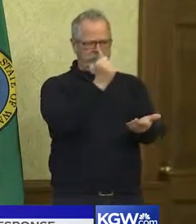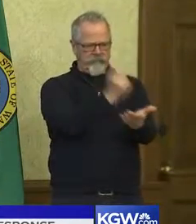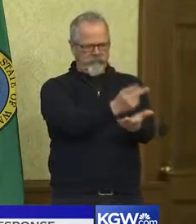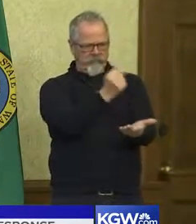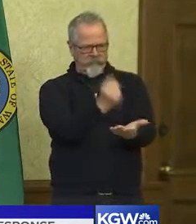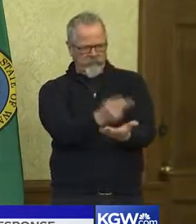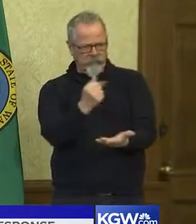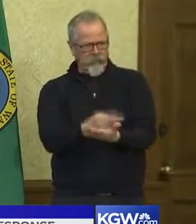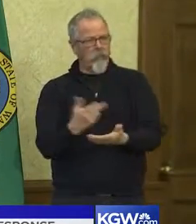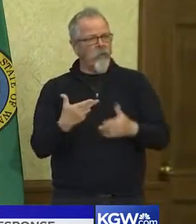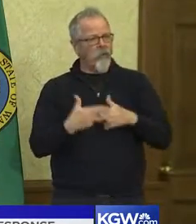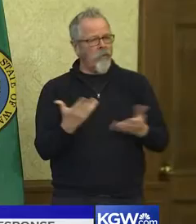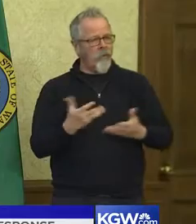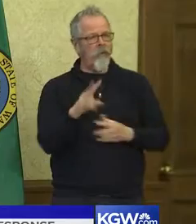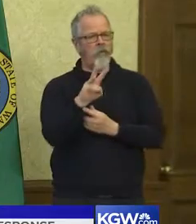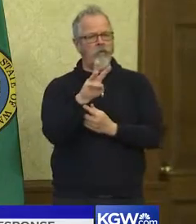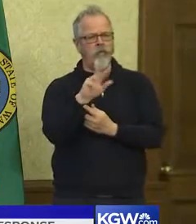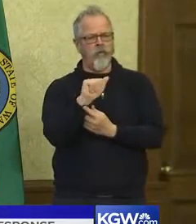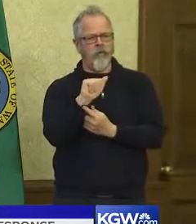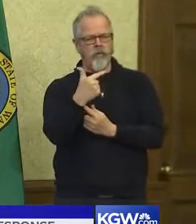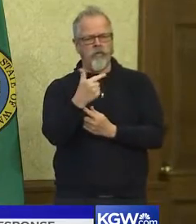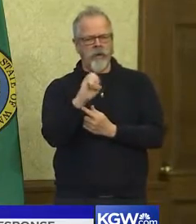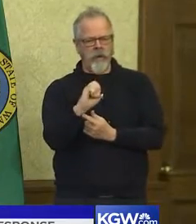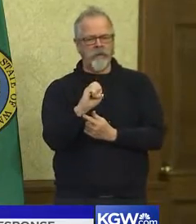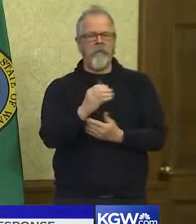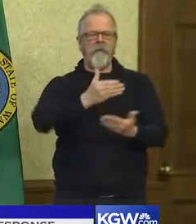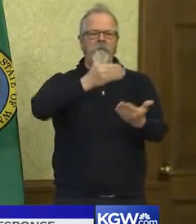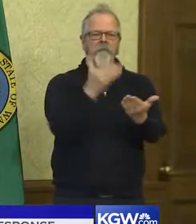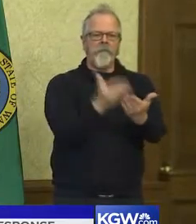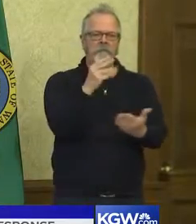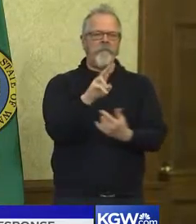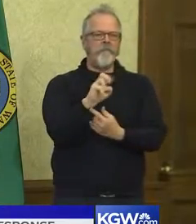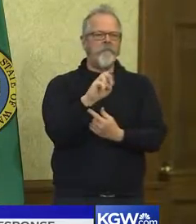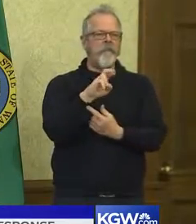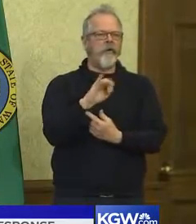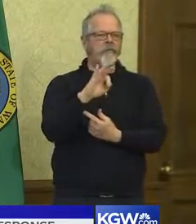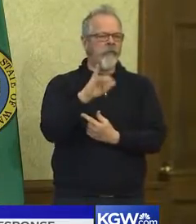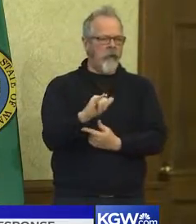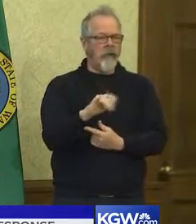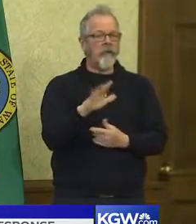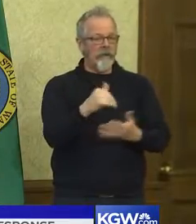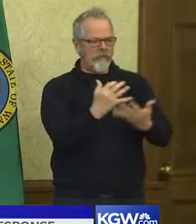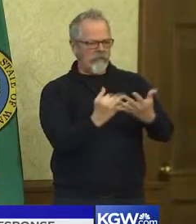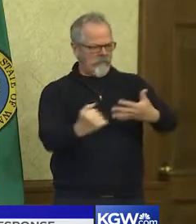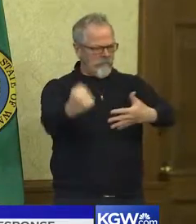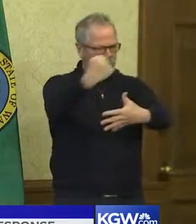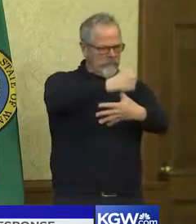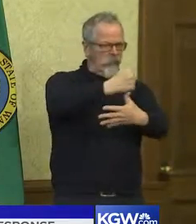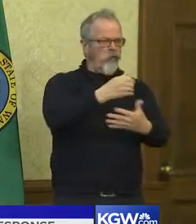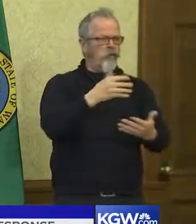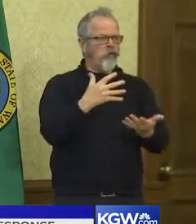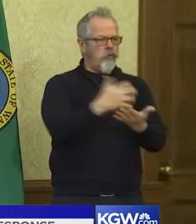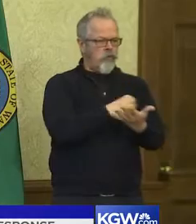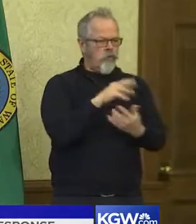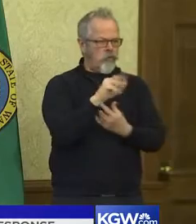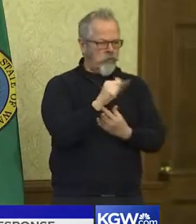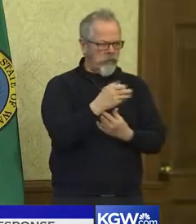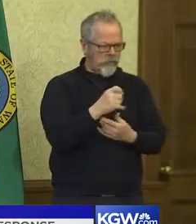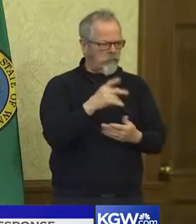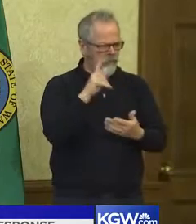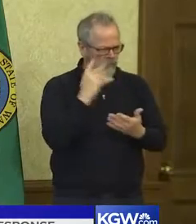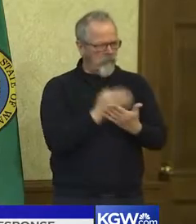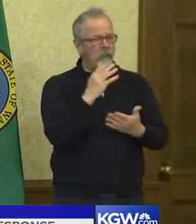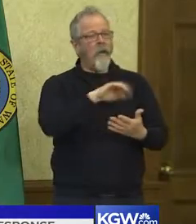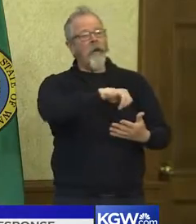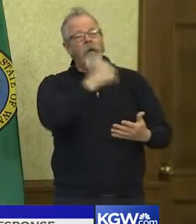to help get that money in people's pockets and get it in their pockets faster. Now, I want to set some expectations.